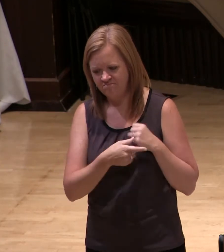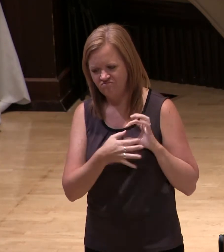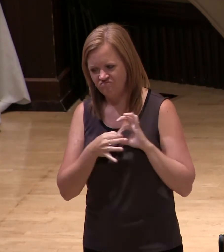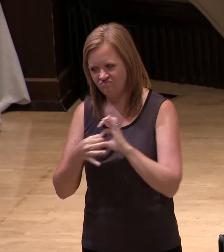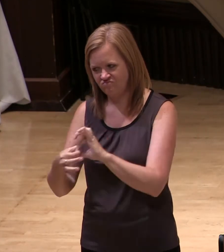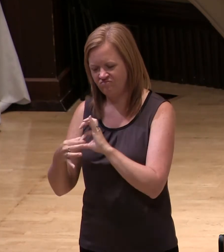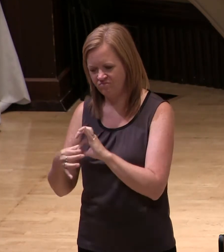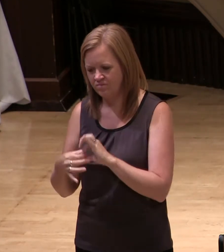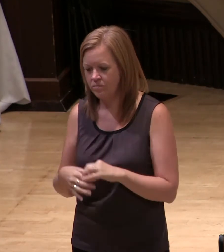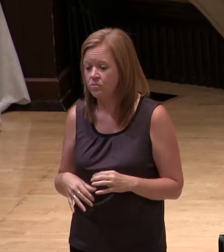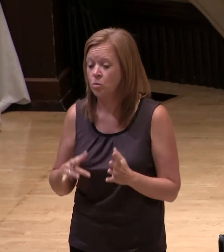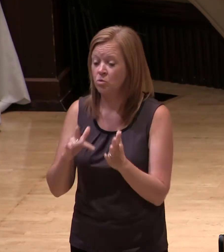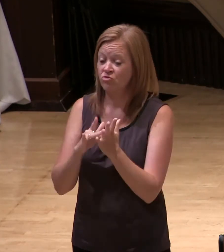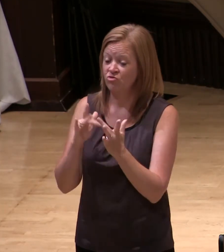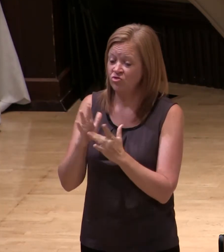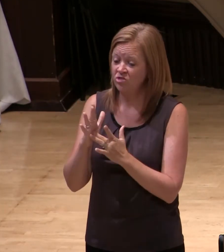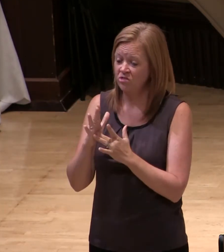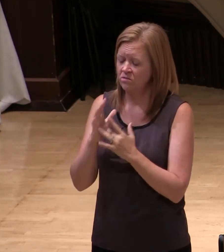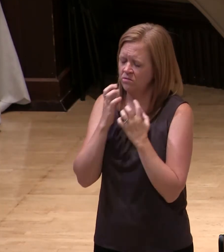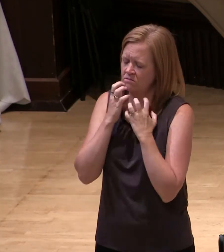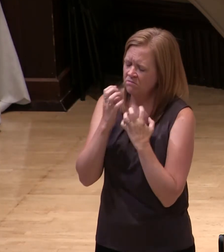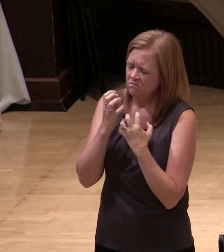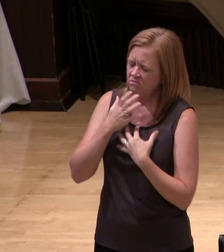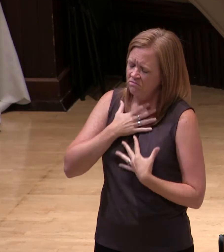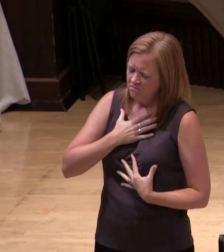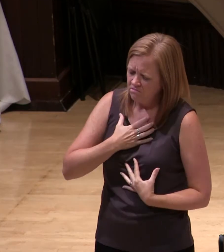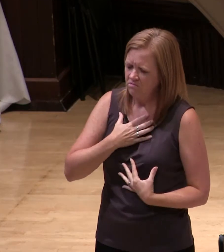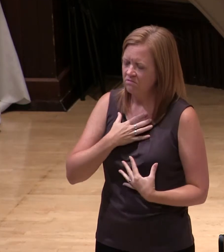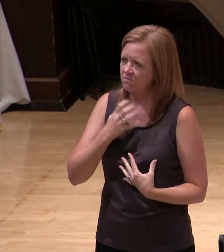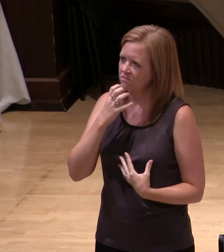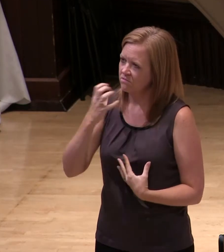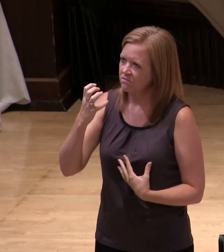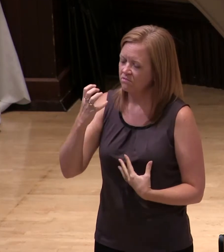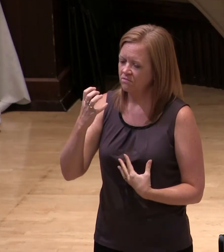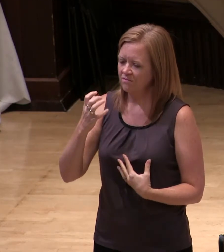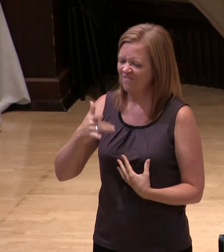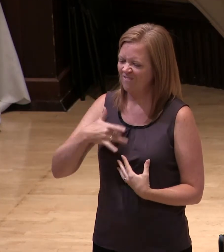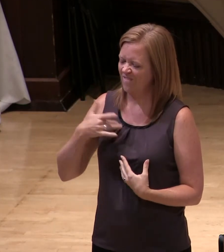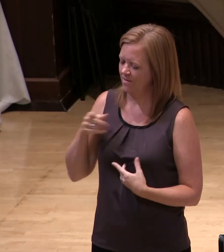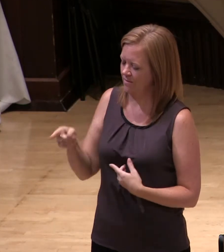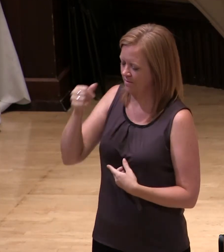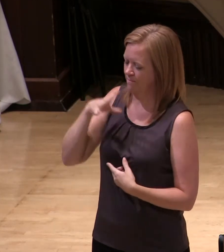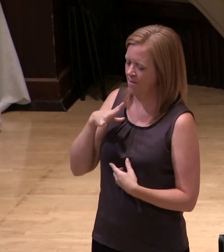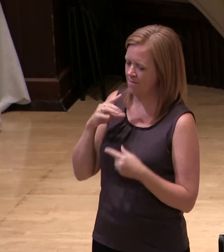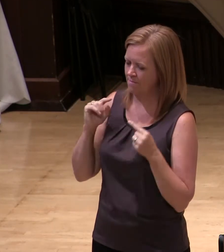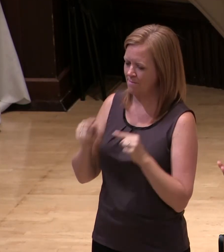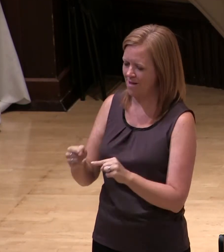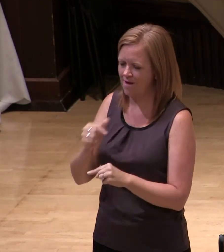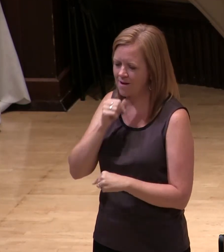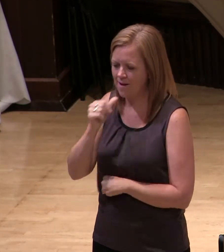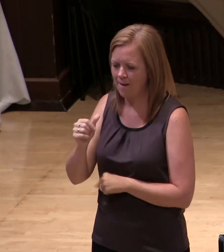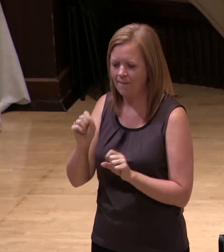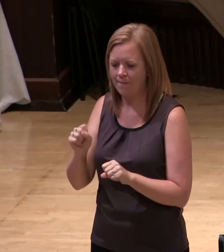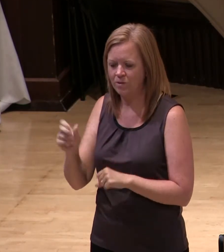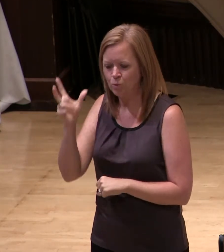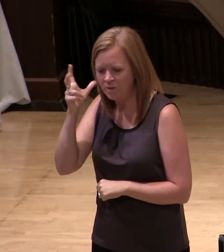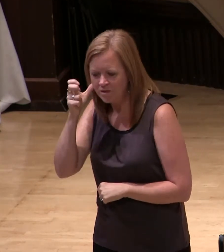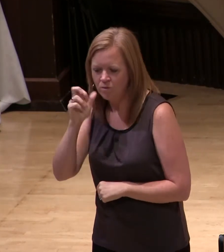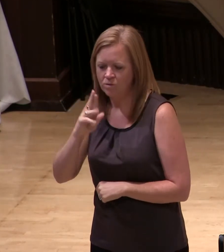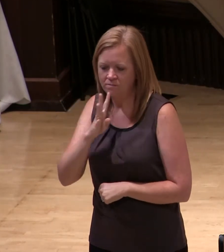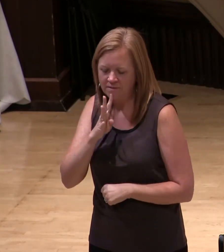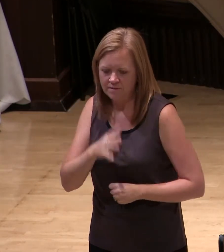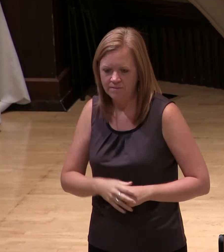So Jesus was groaning. He was sighing. He was crying. He was feeling this man's pain of not being able to hear, not being able to